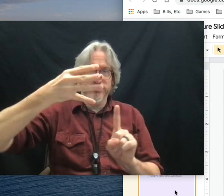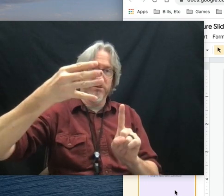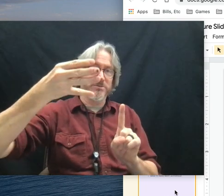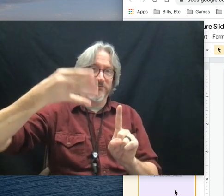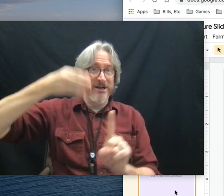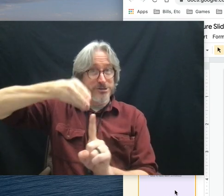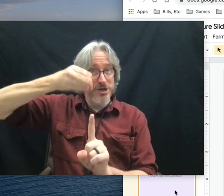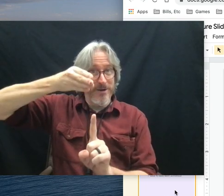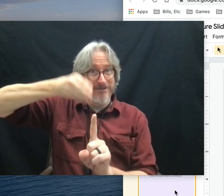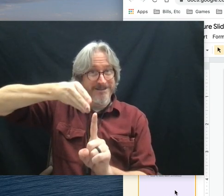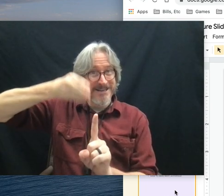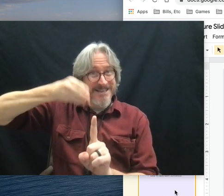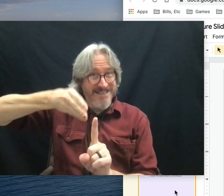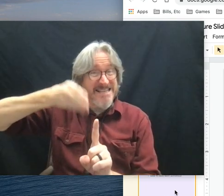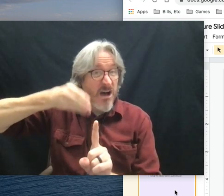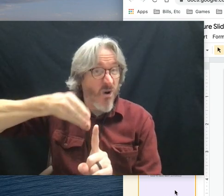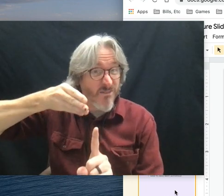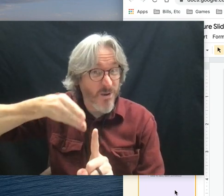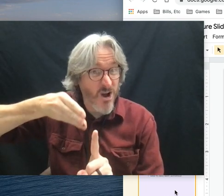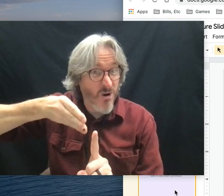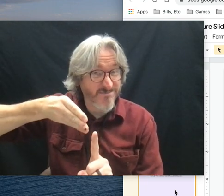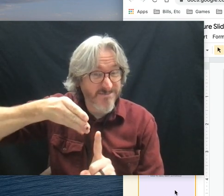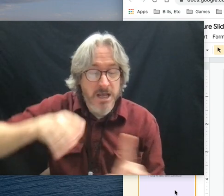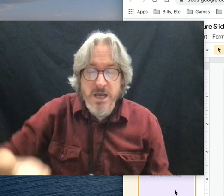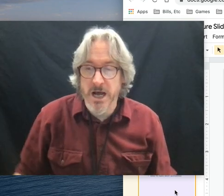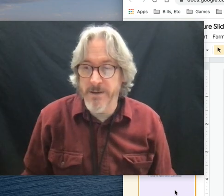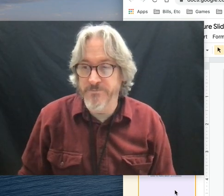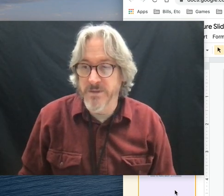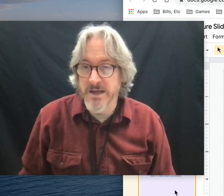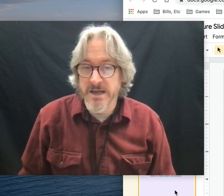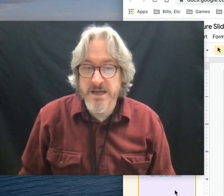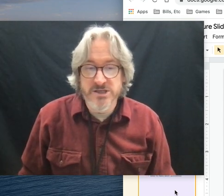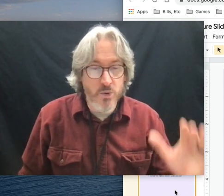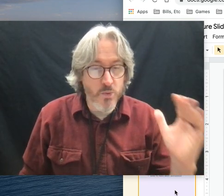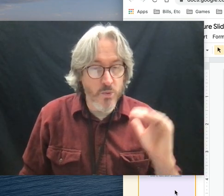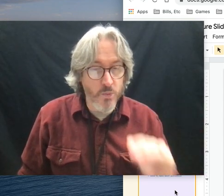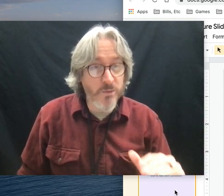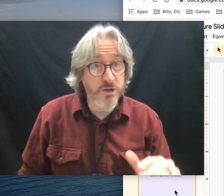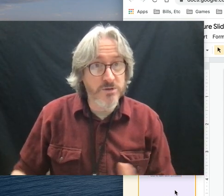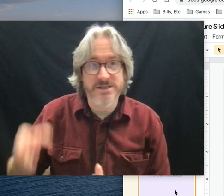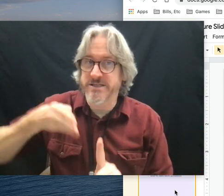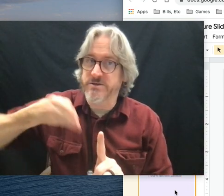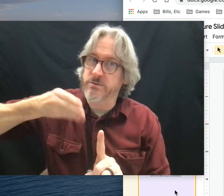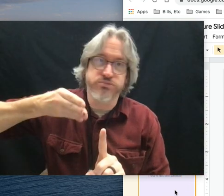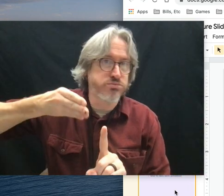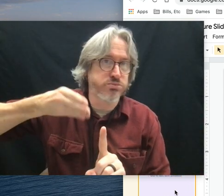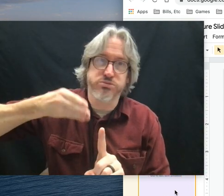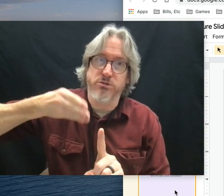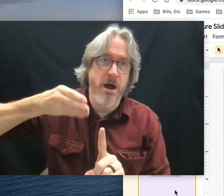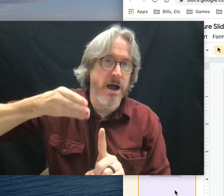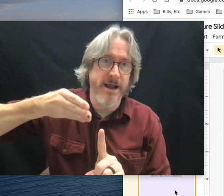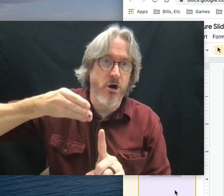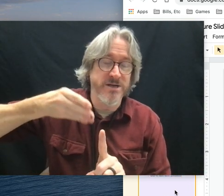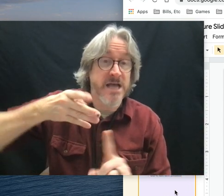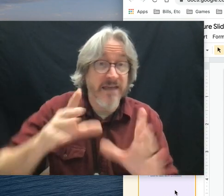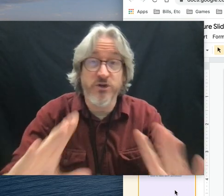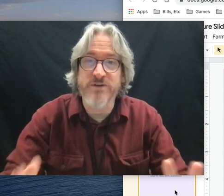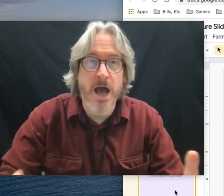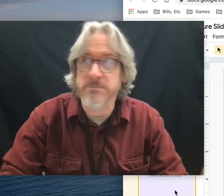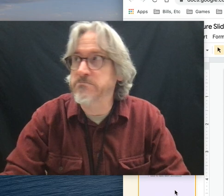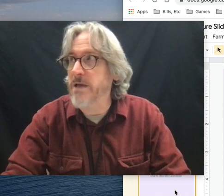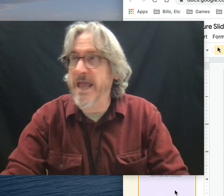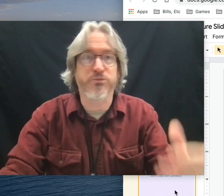See, there's multiple fingers going. That's how often we go. So we will use this to, I always,